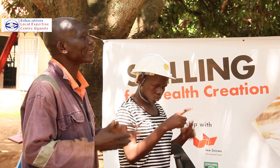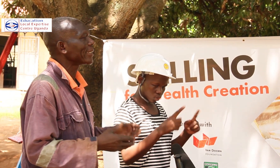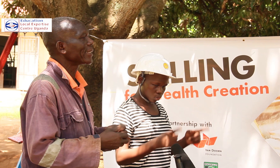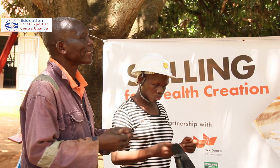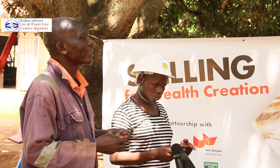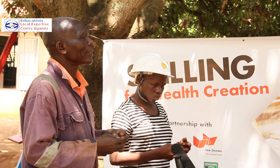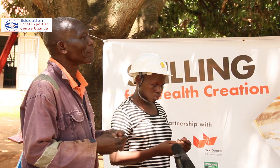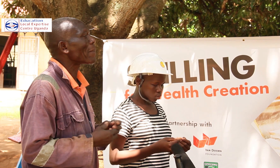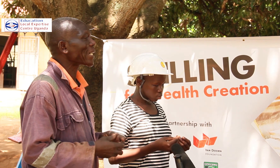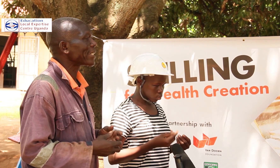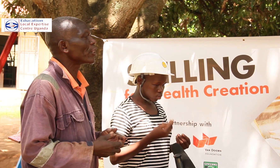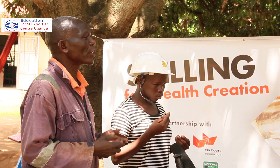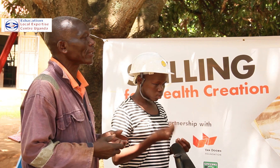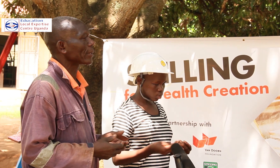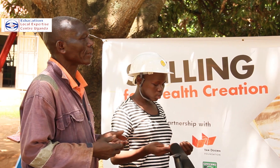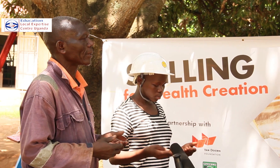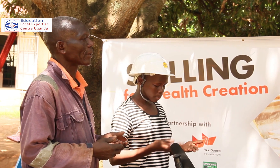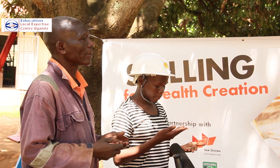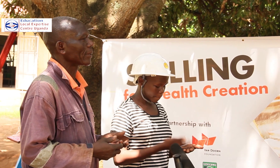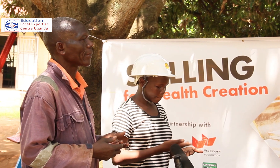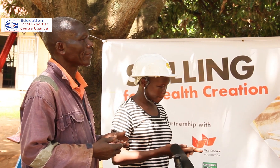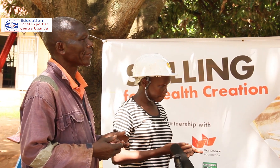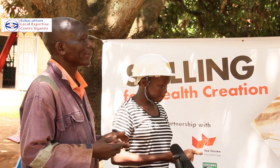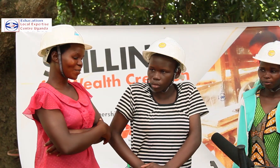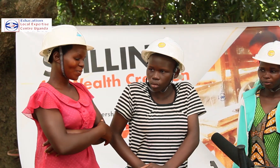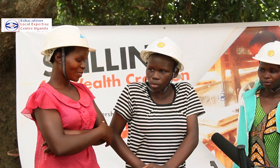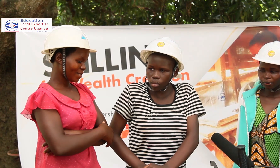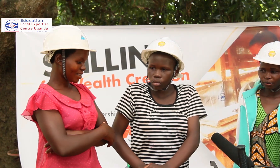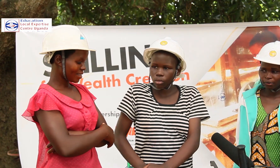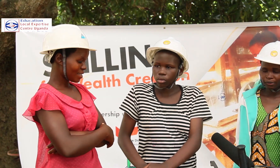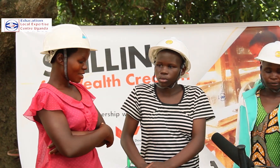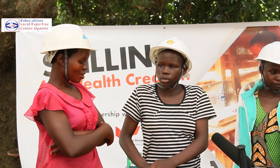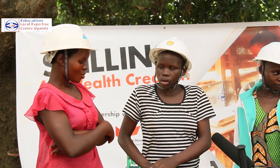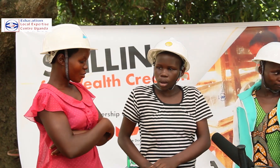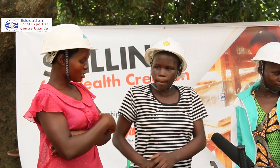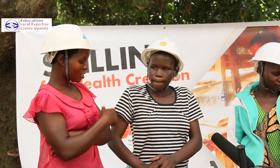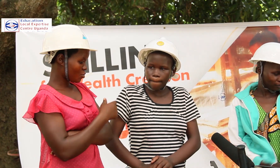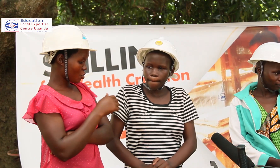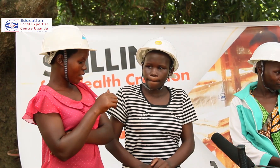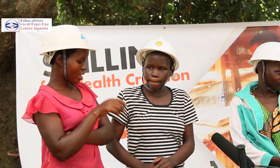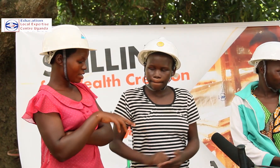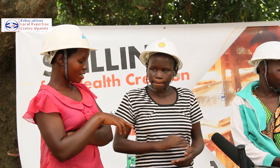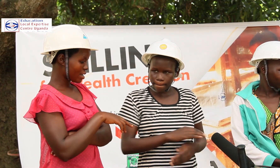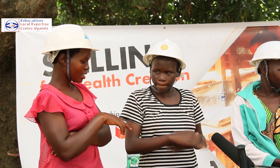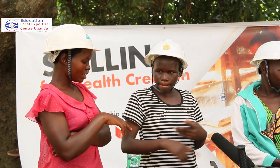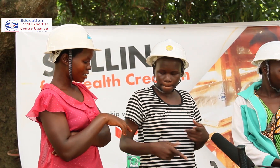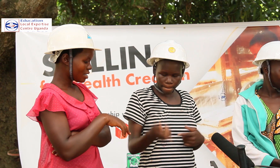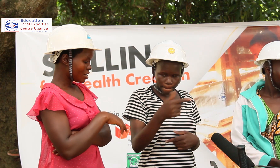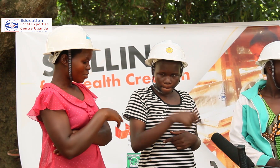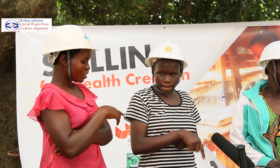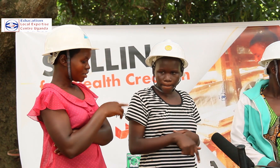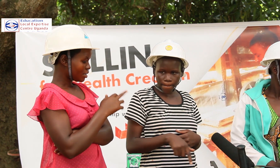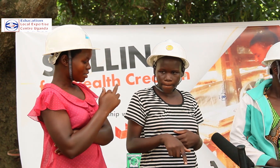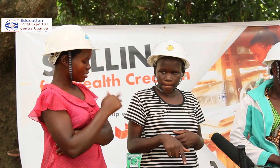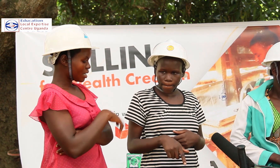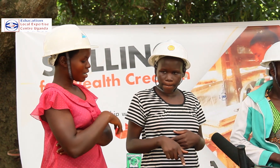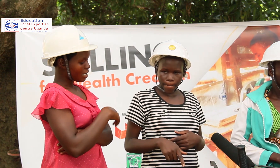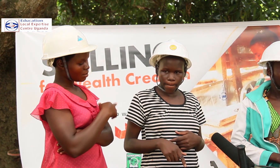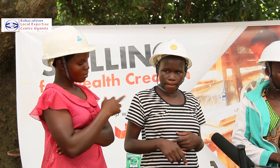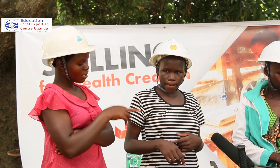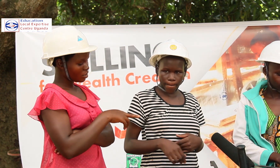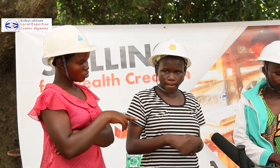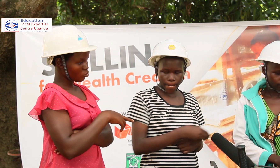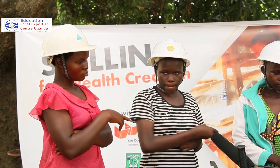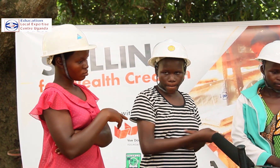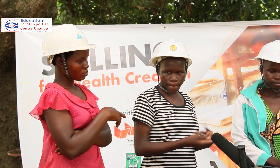stuck, permanent joints. You are getting me? When we were here, this girl